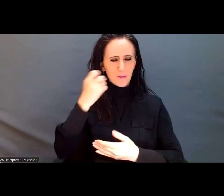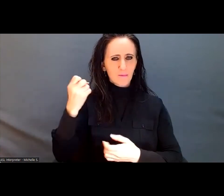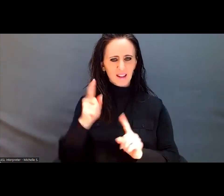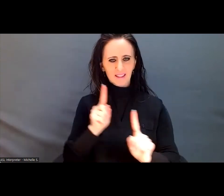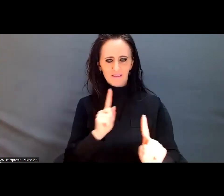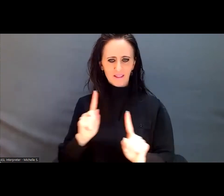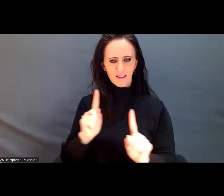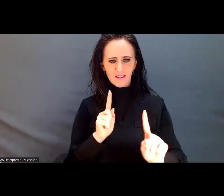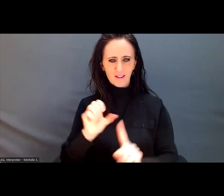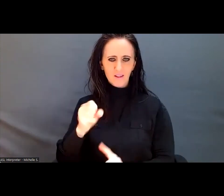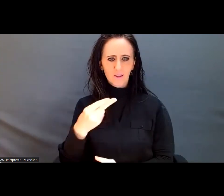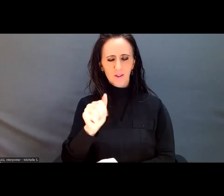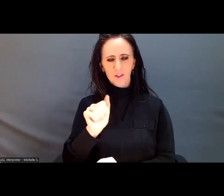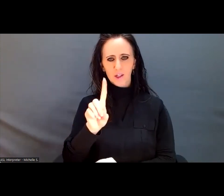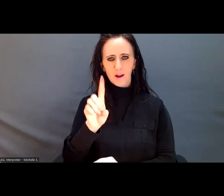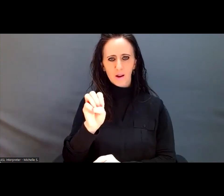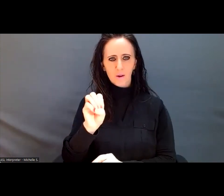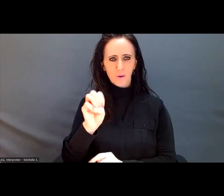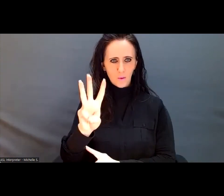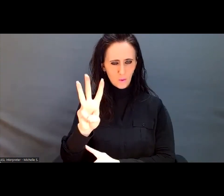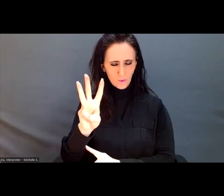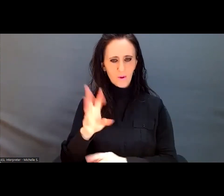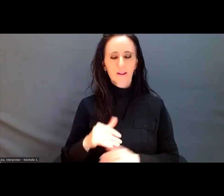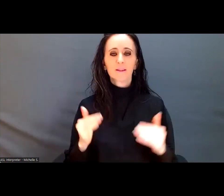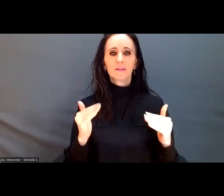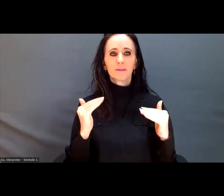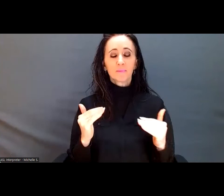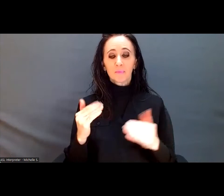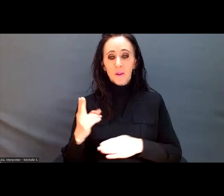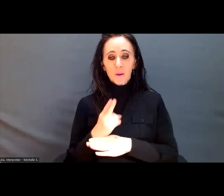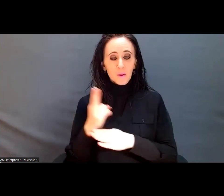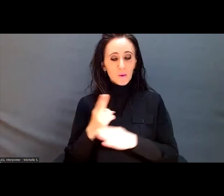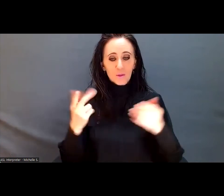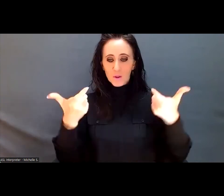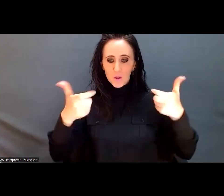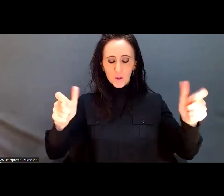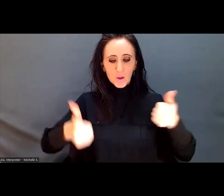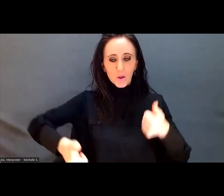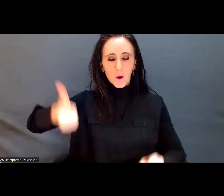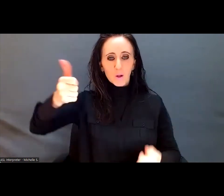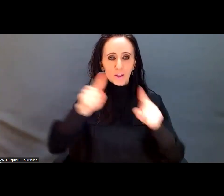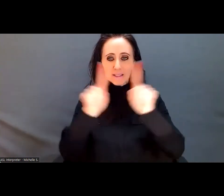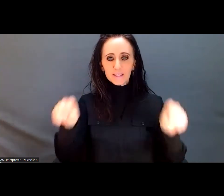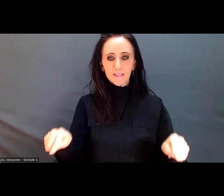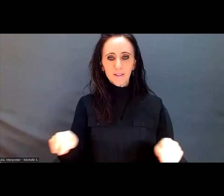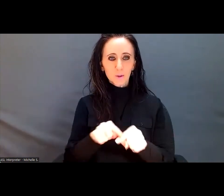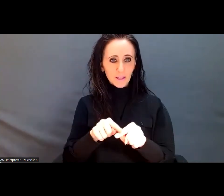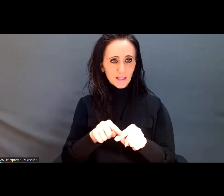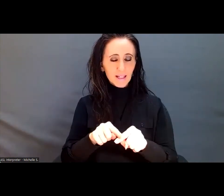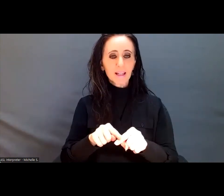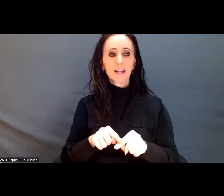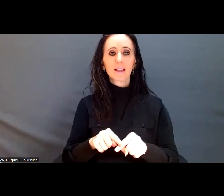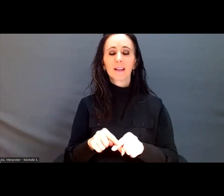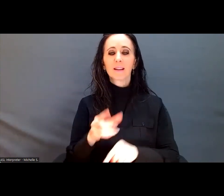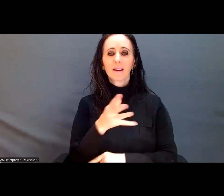space well. Use the largest screen you can have available. Block your calendar and phones, just as